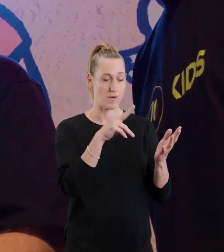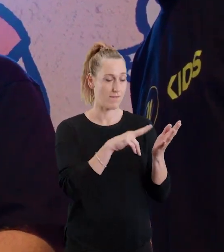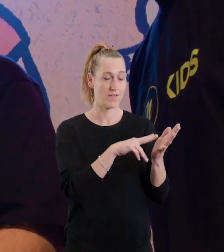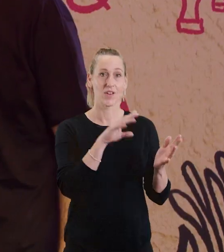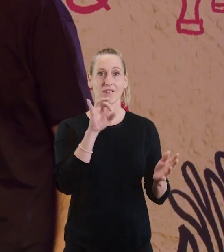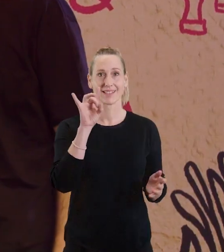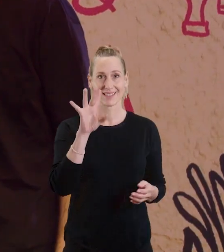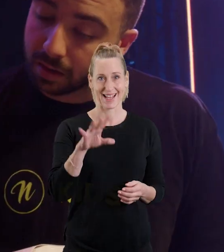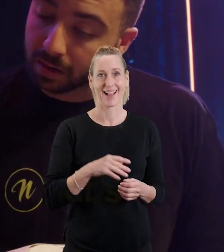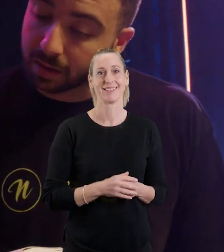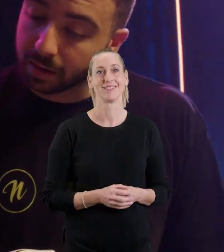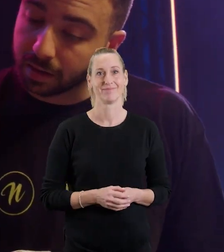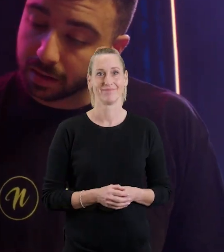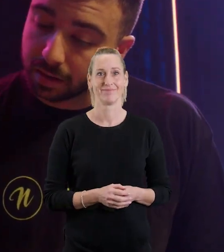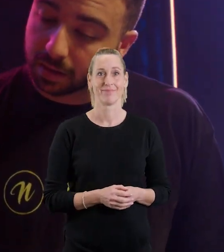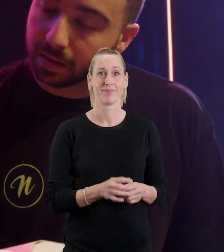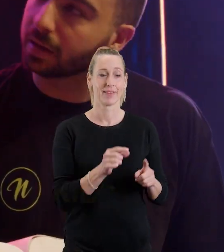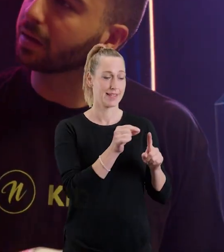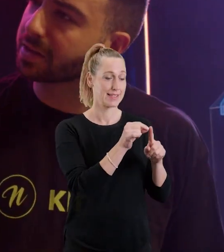Psalm 24:10.